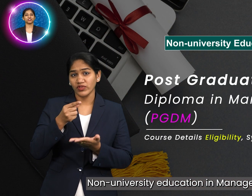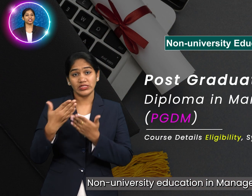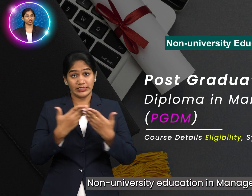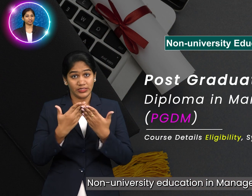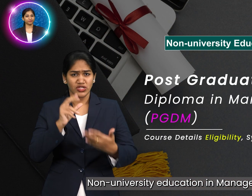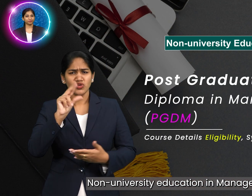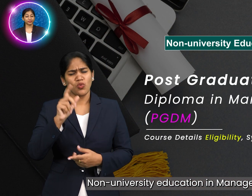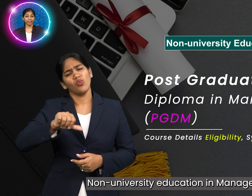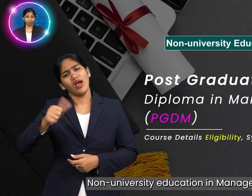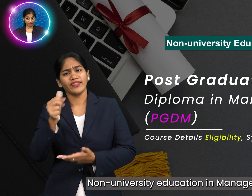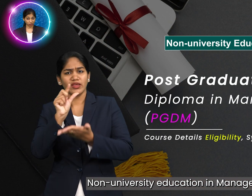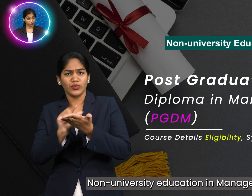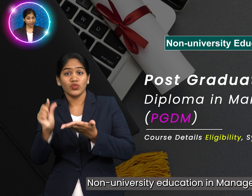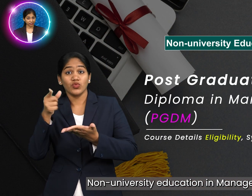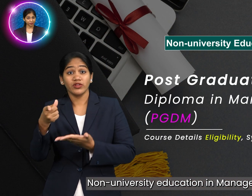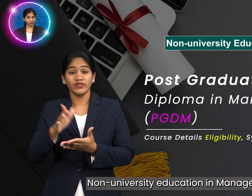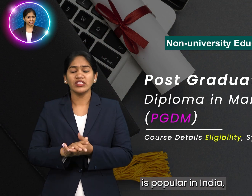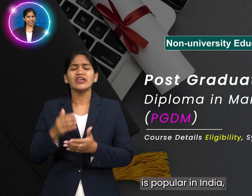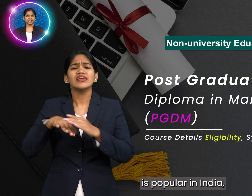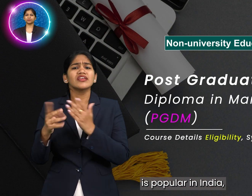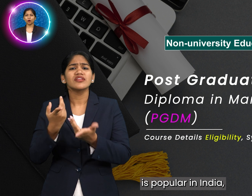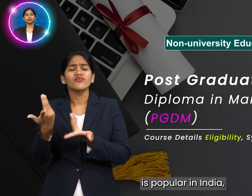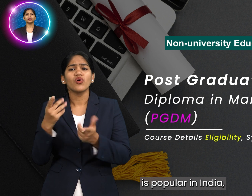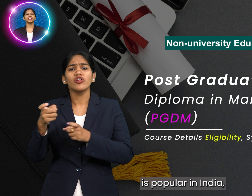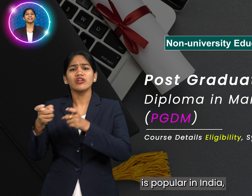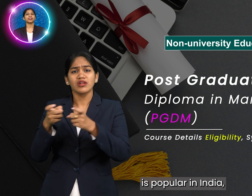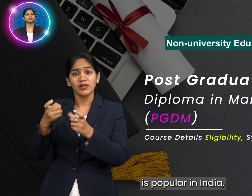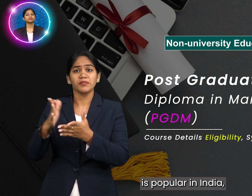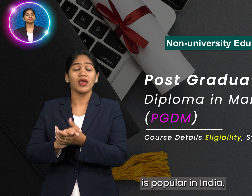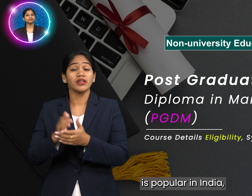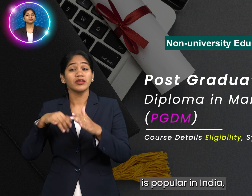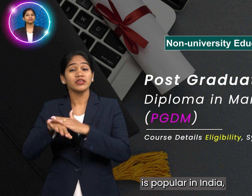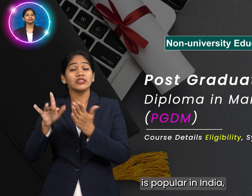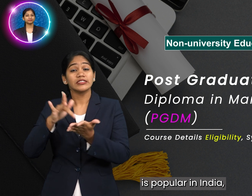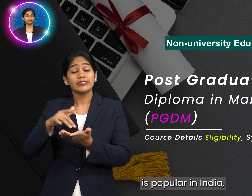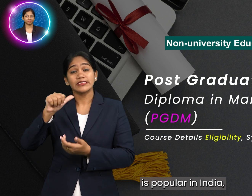Non-university education in management is popular in India,